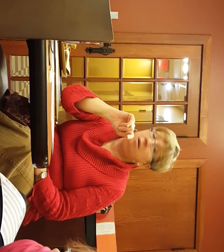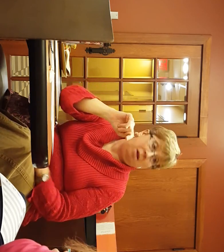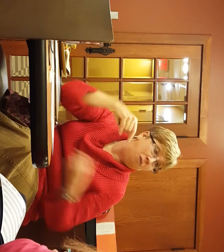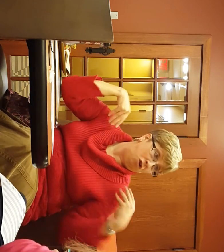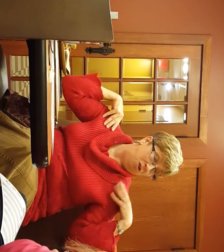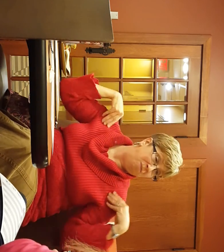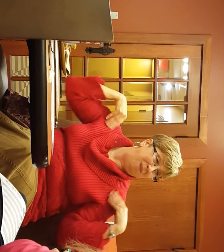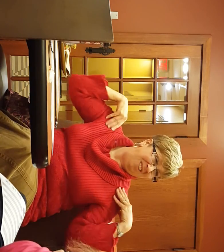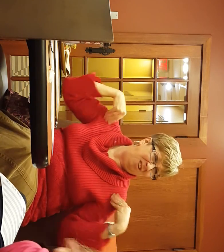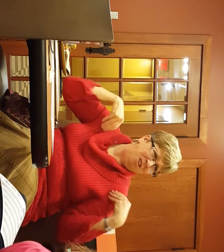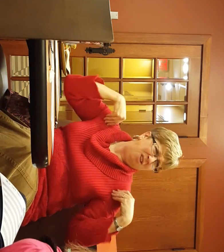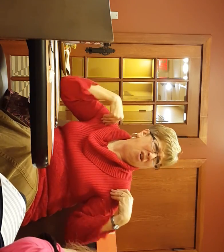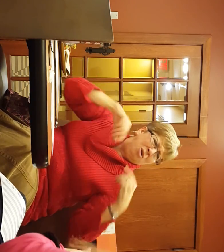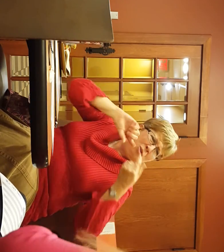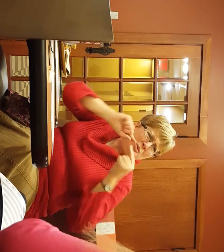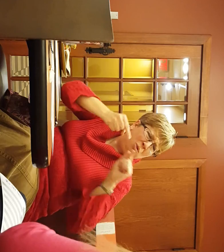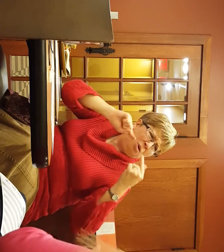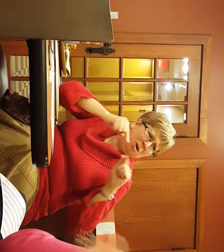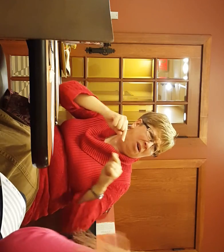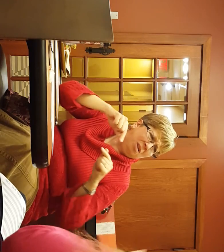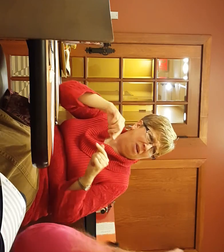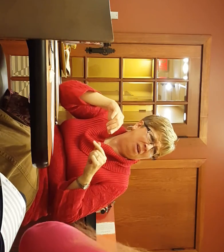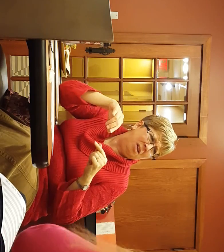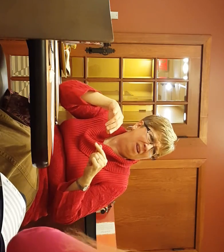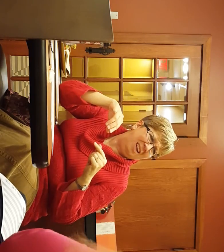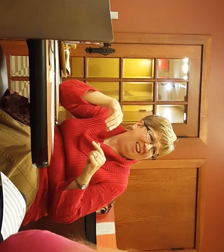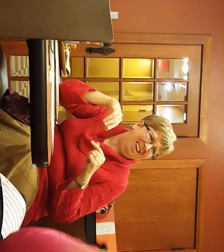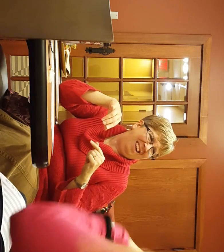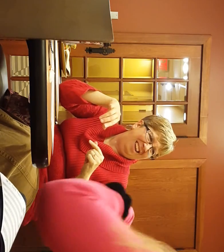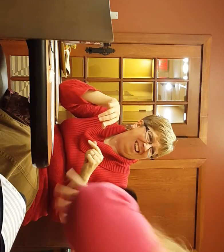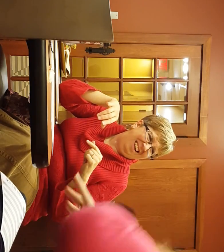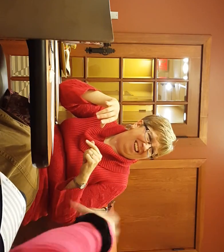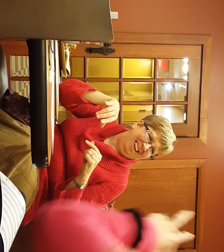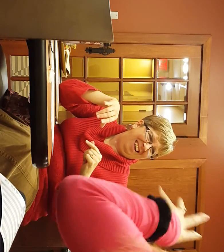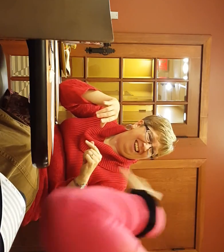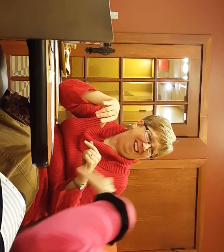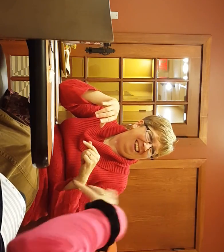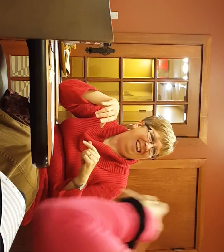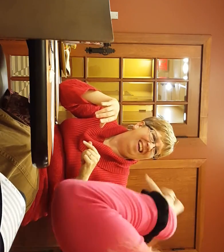and aches. The peppermint ones? Peppermint. Yeah. If that one might be empty. I get it.